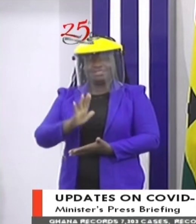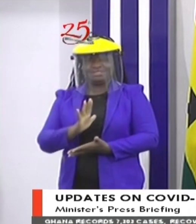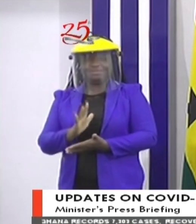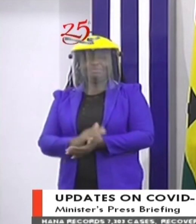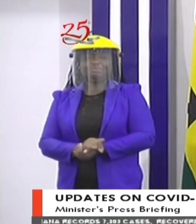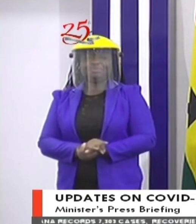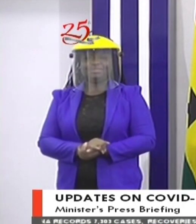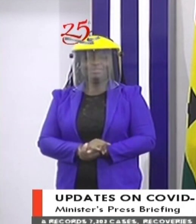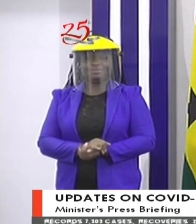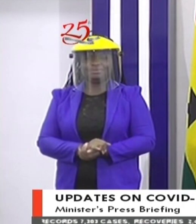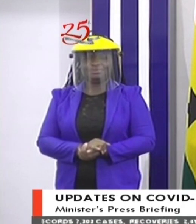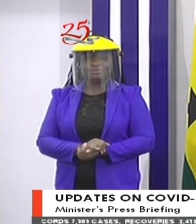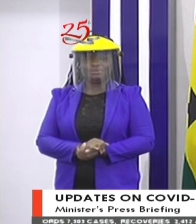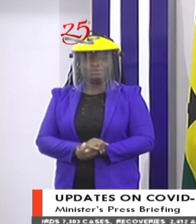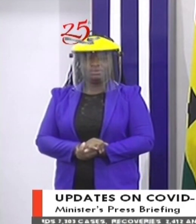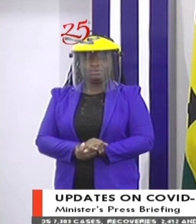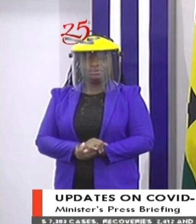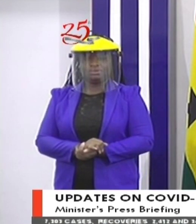gentlemen.